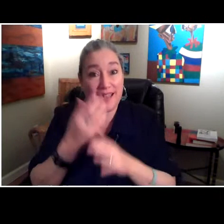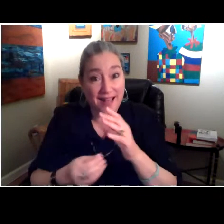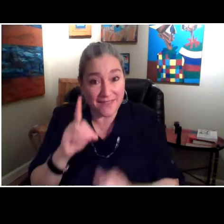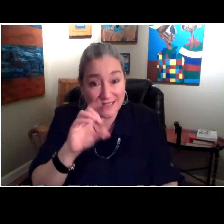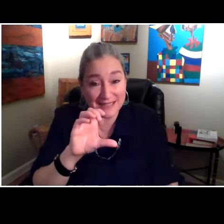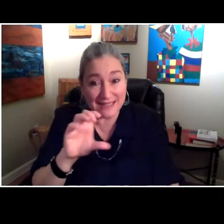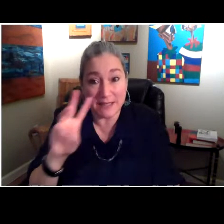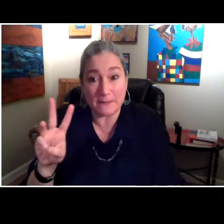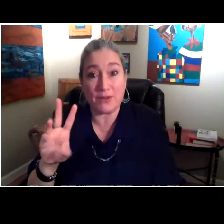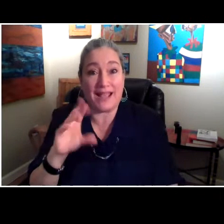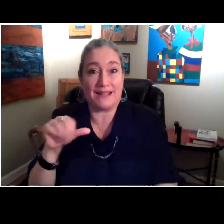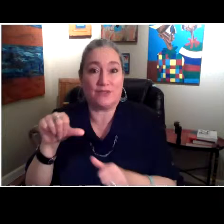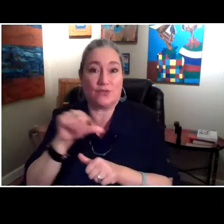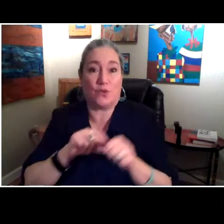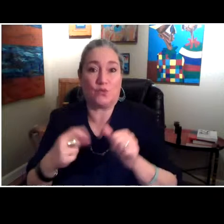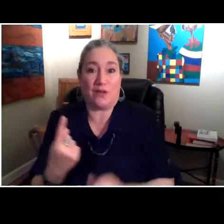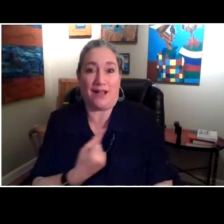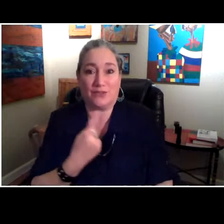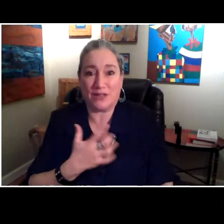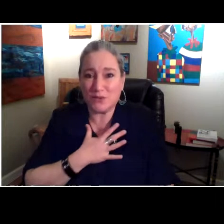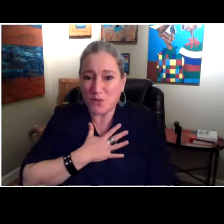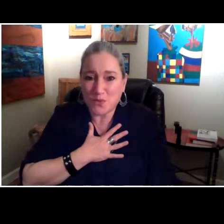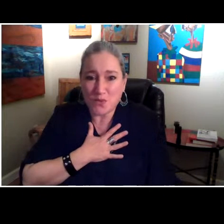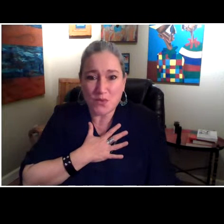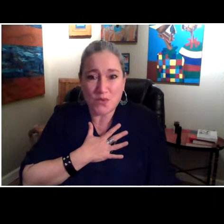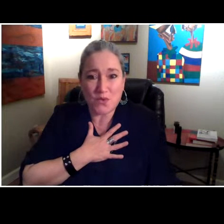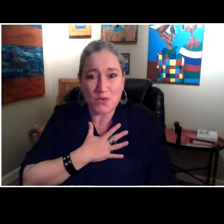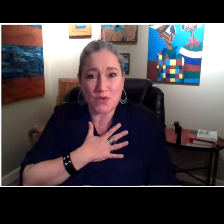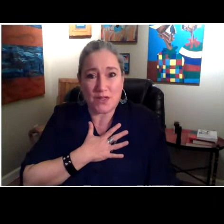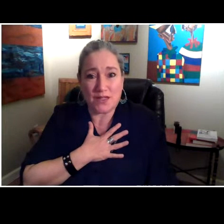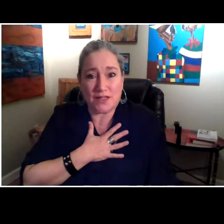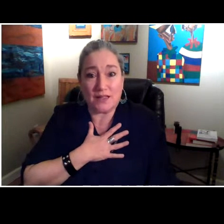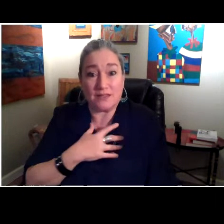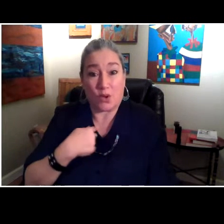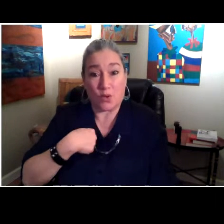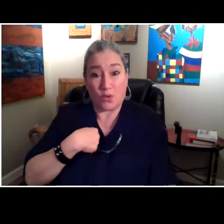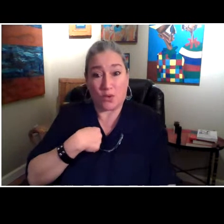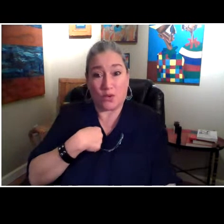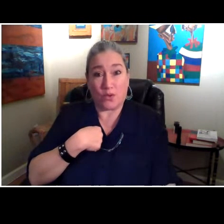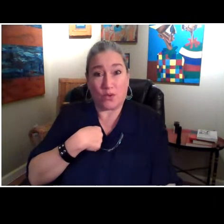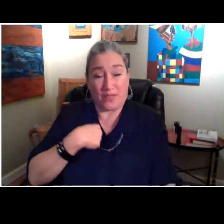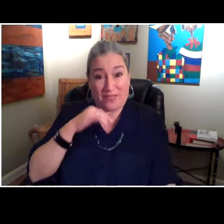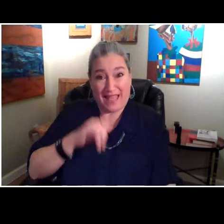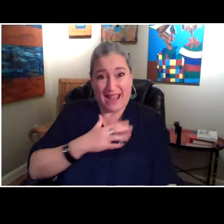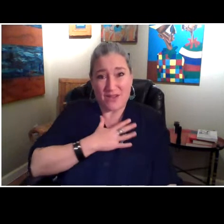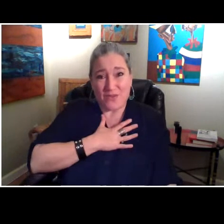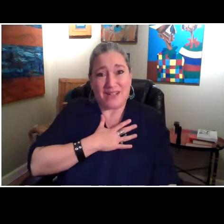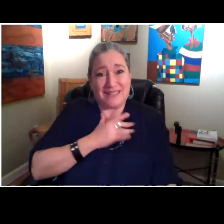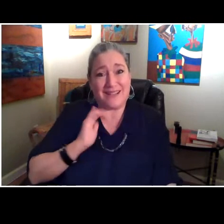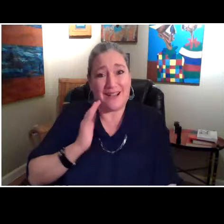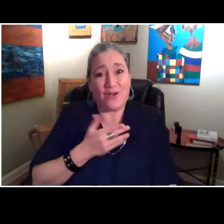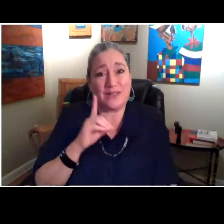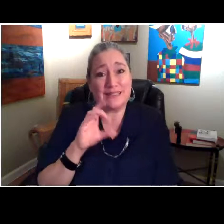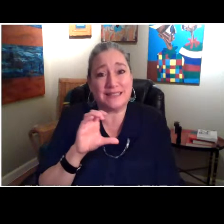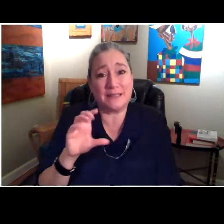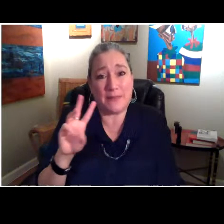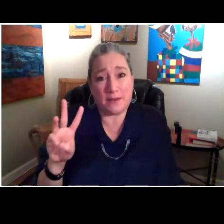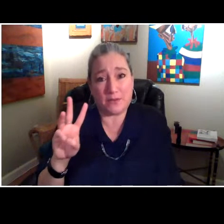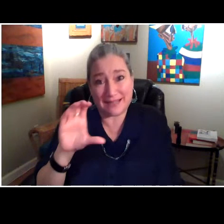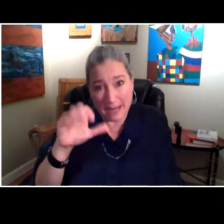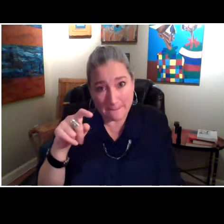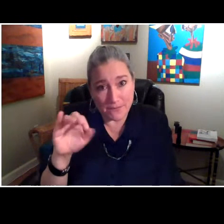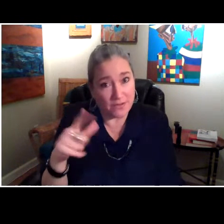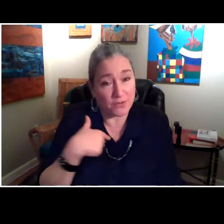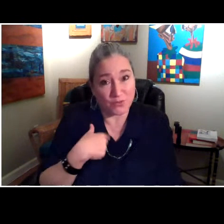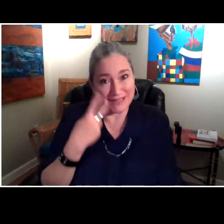were. So we experience a re-victimization, an additional trauma, because we see these deaf children experiencing